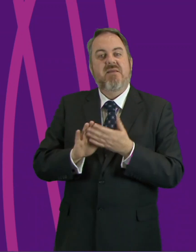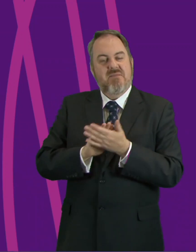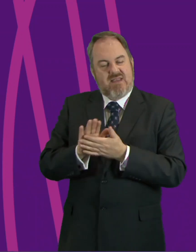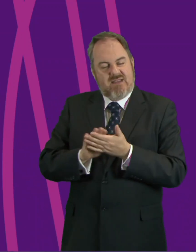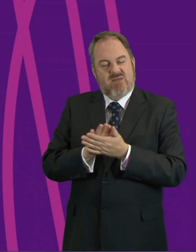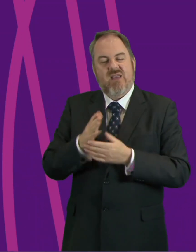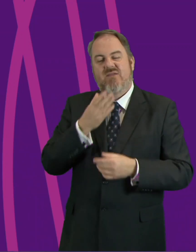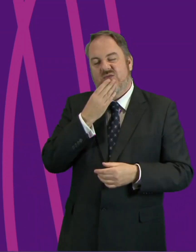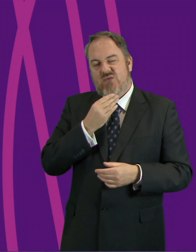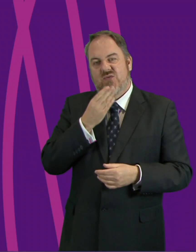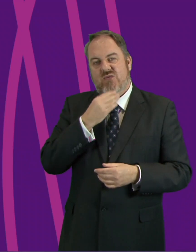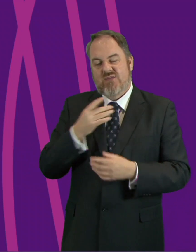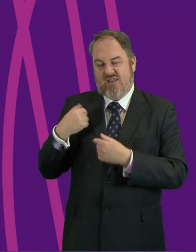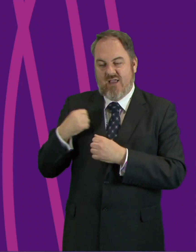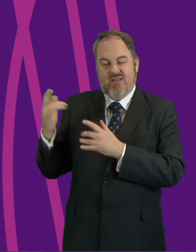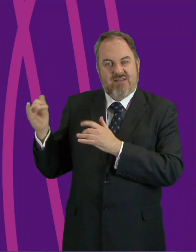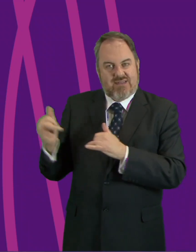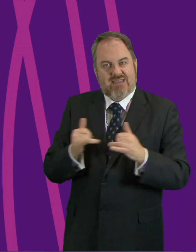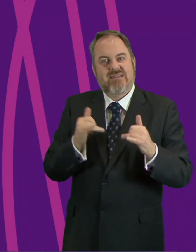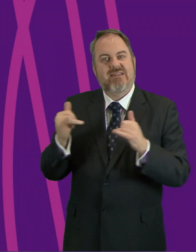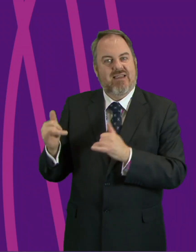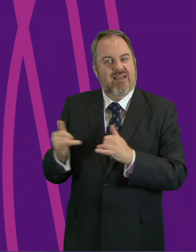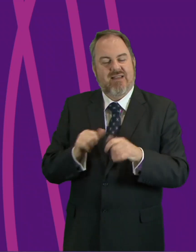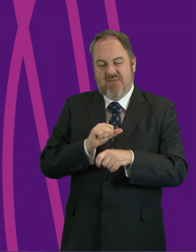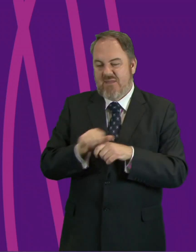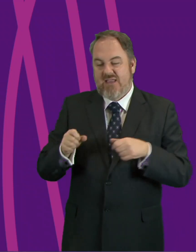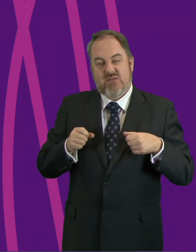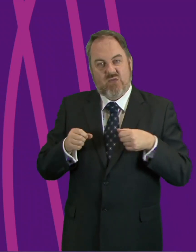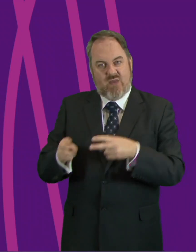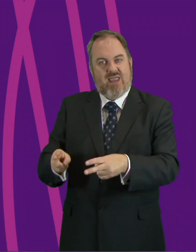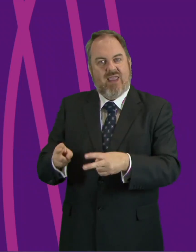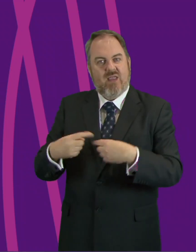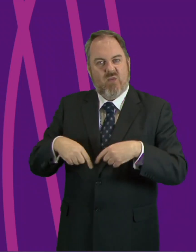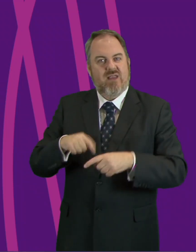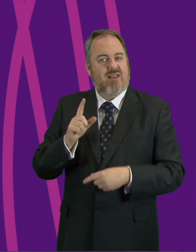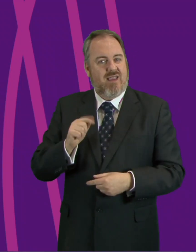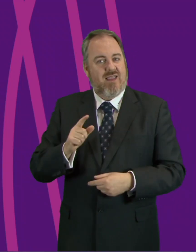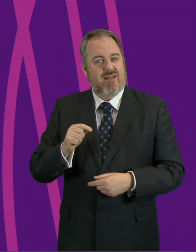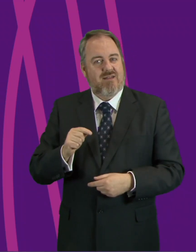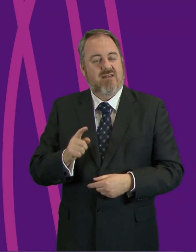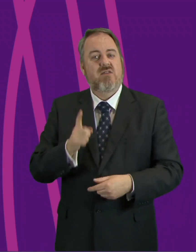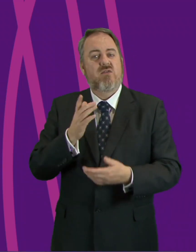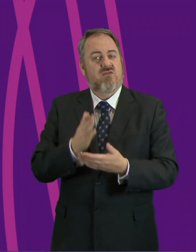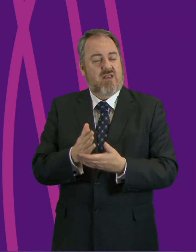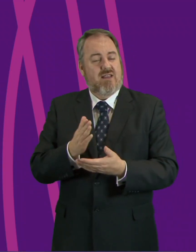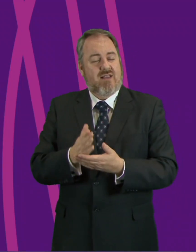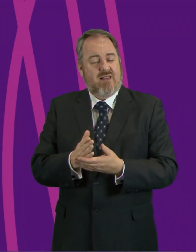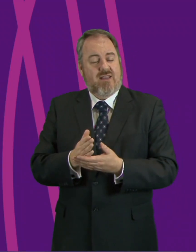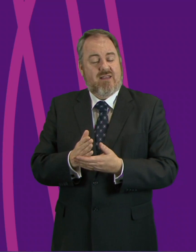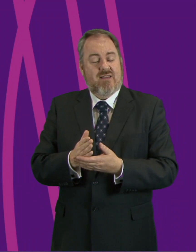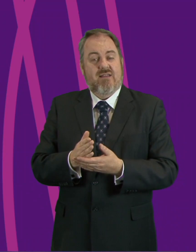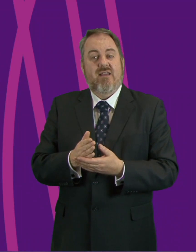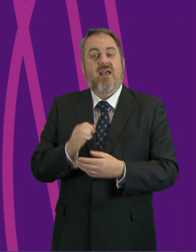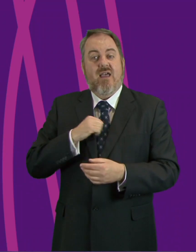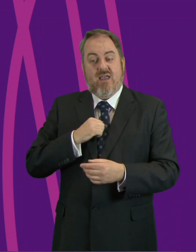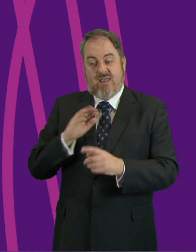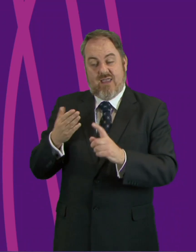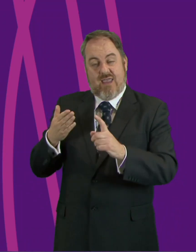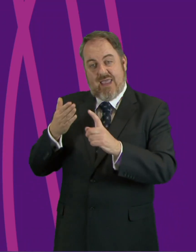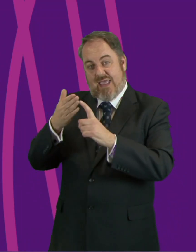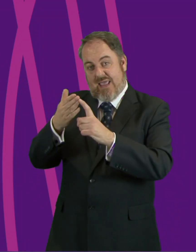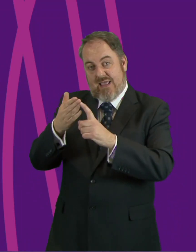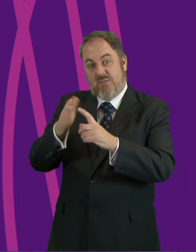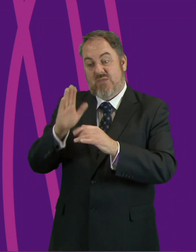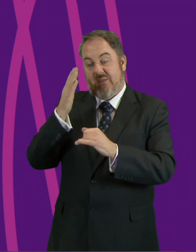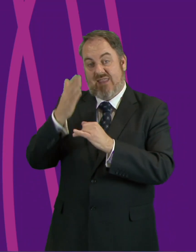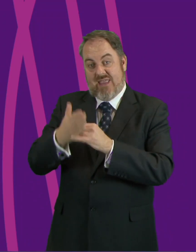fullest possible and practical, but also to build that capacity beyond where it is now. The milestones I'd set out were 10,000 by the